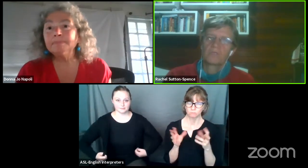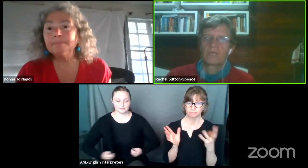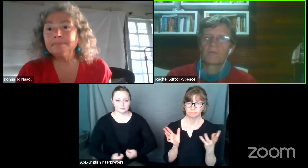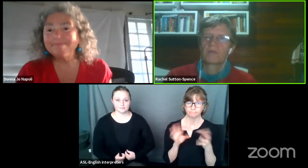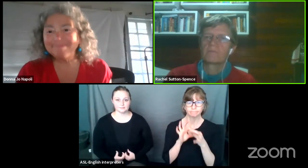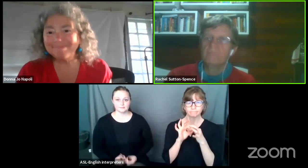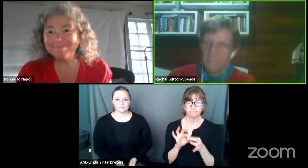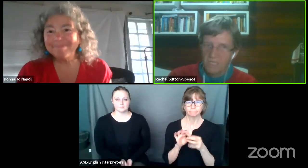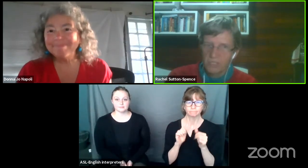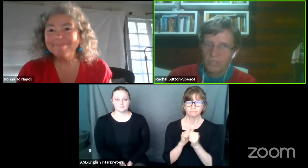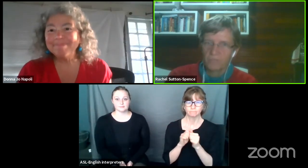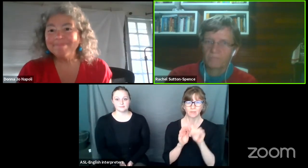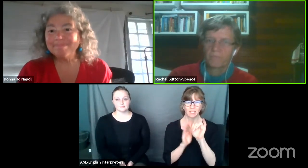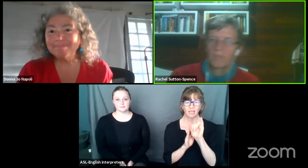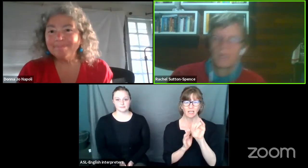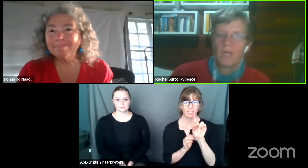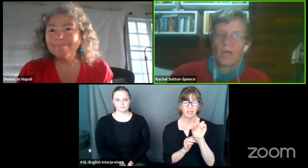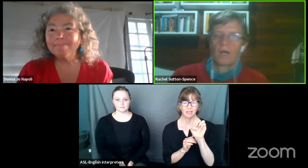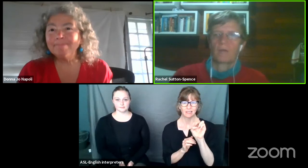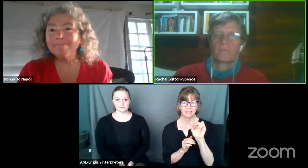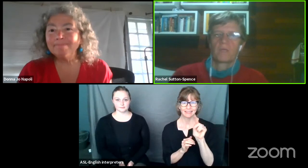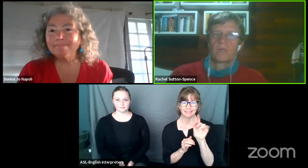I was saying about the me's.